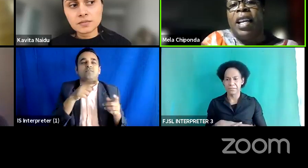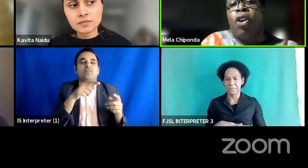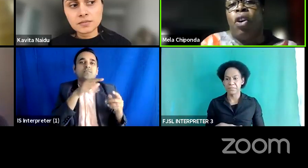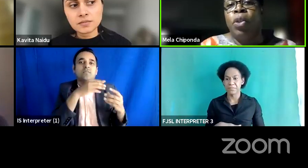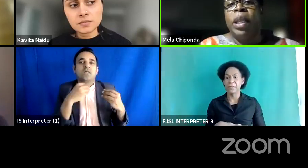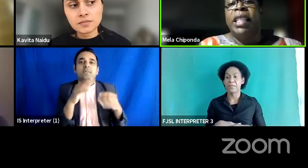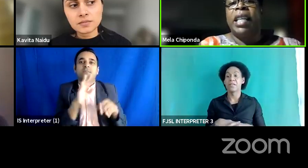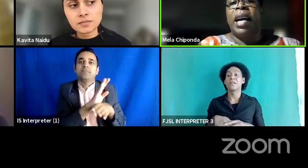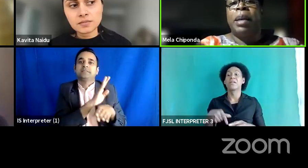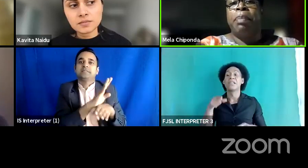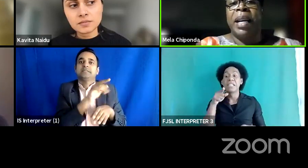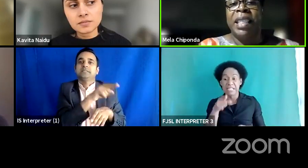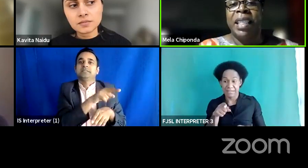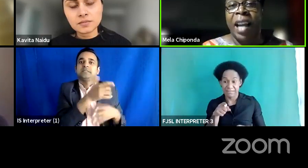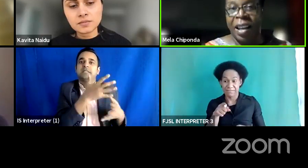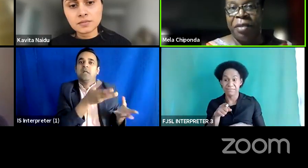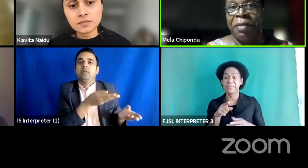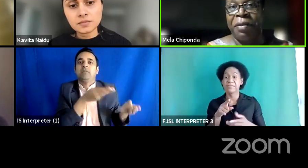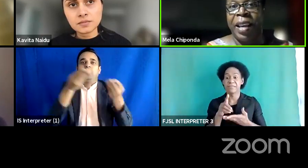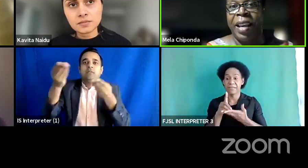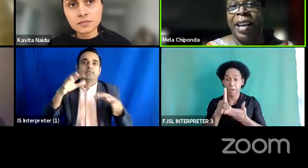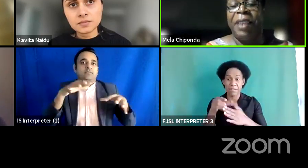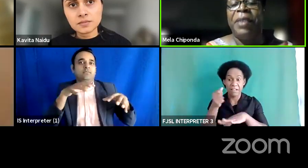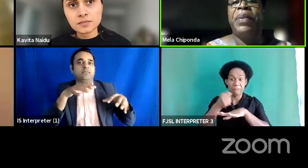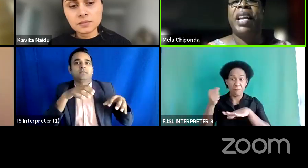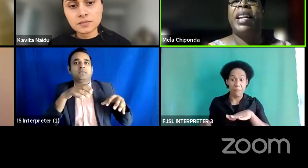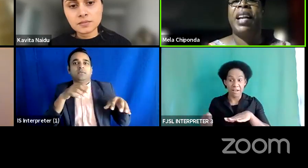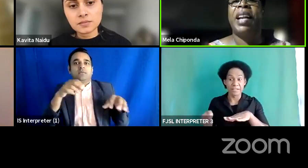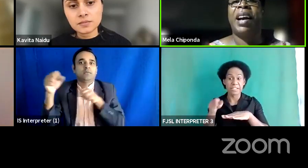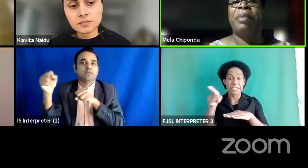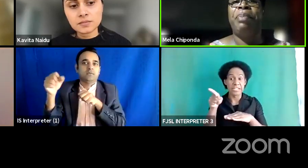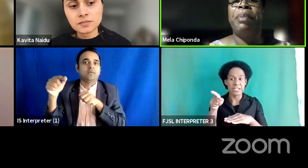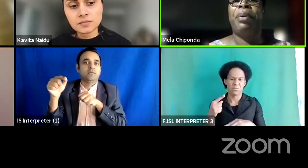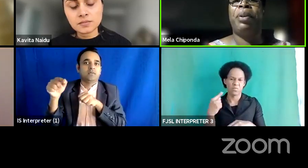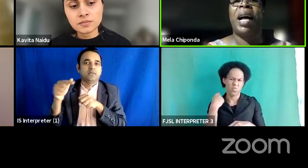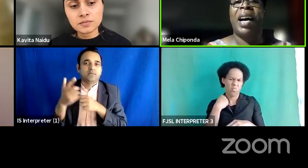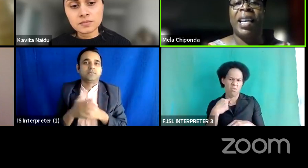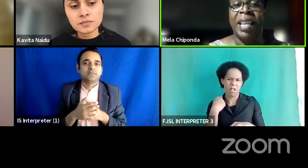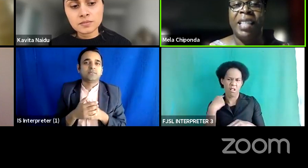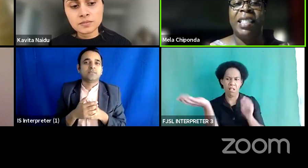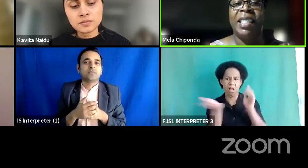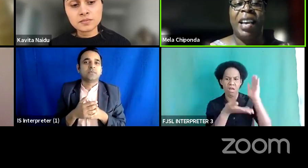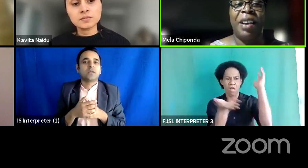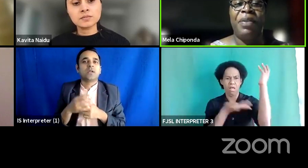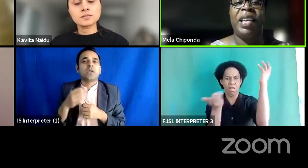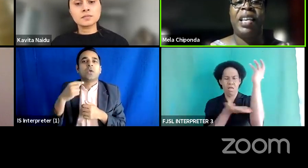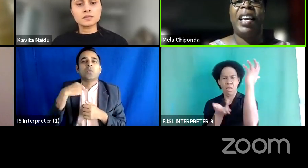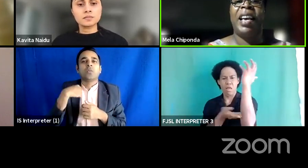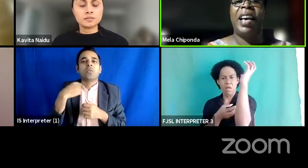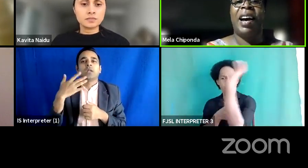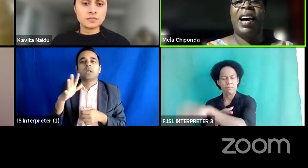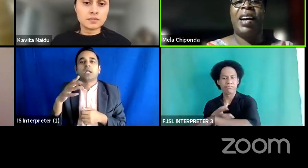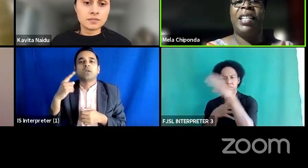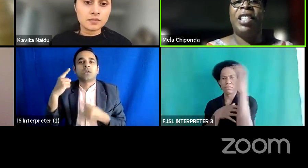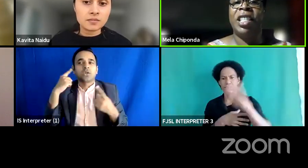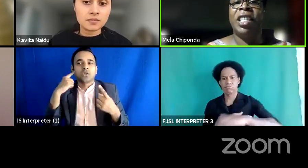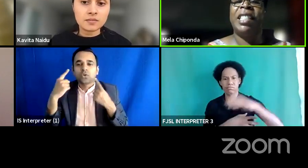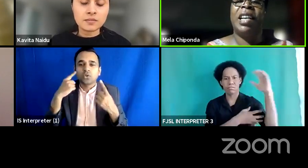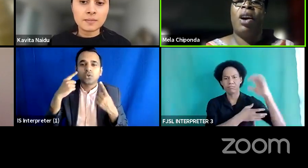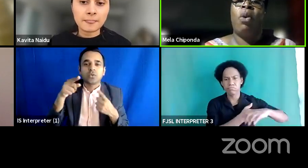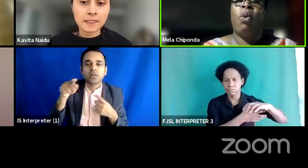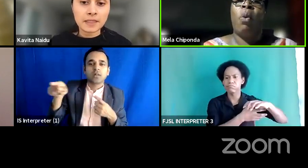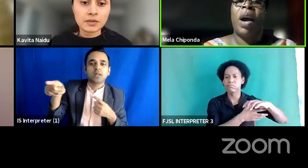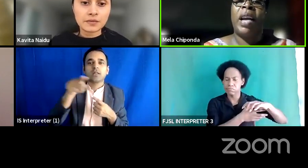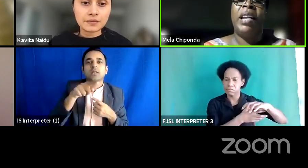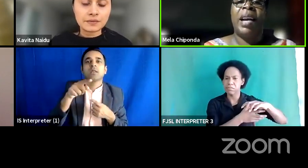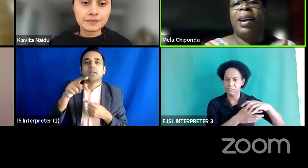which are killing all this other plant life. And then people are against having